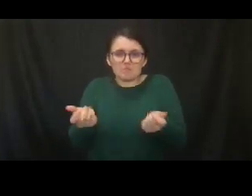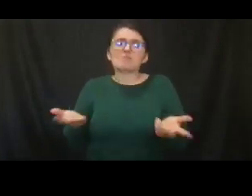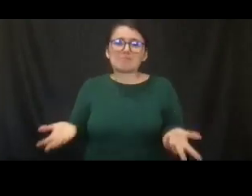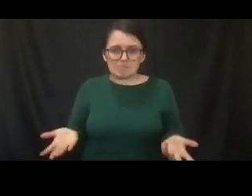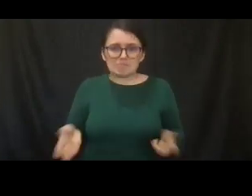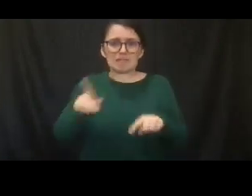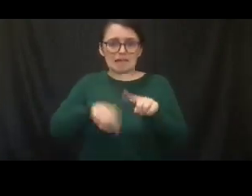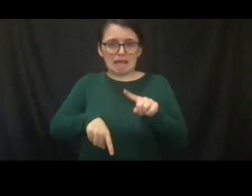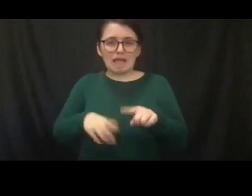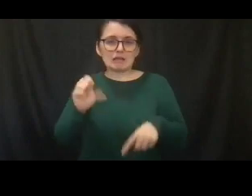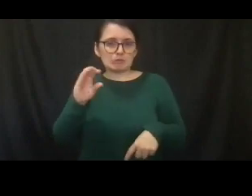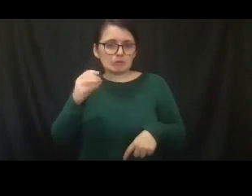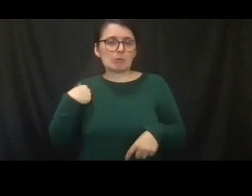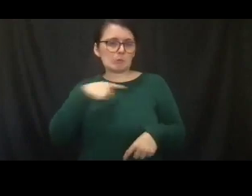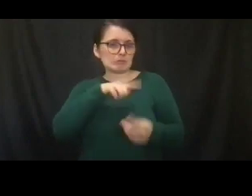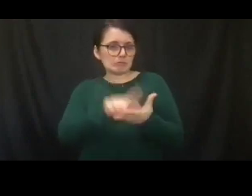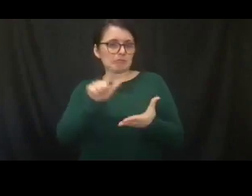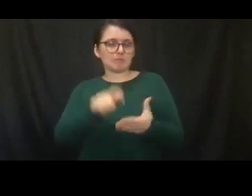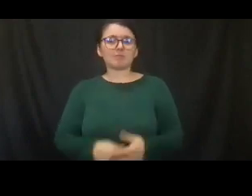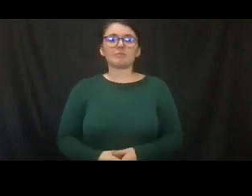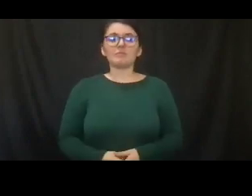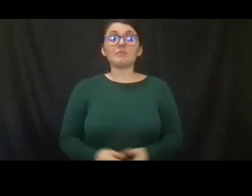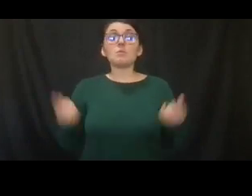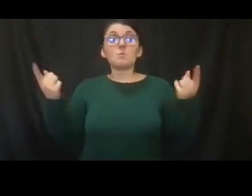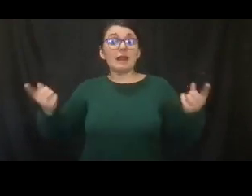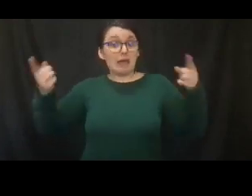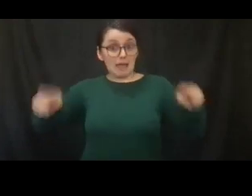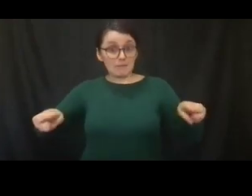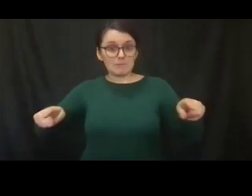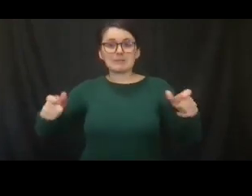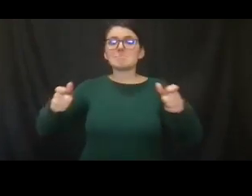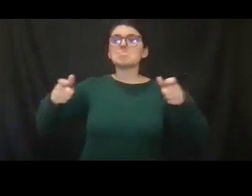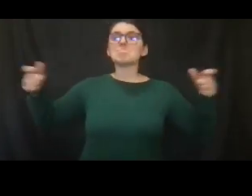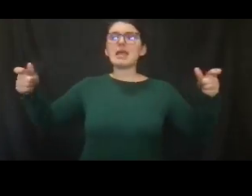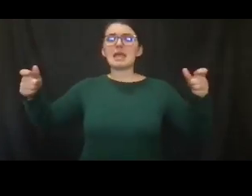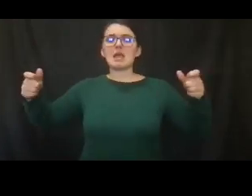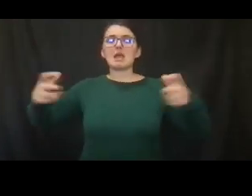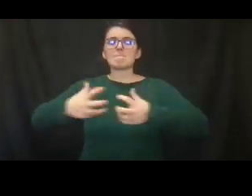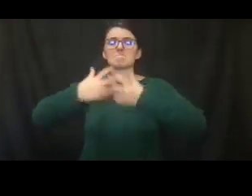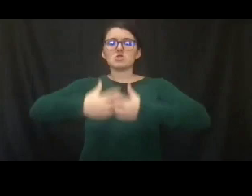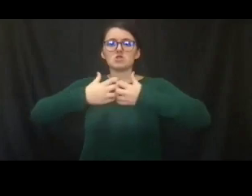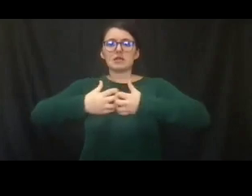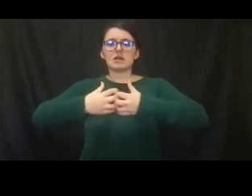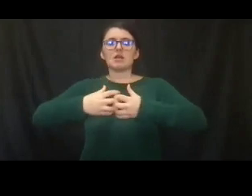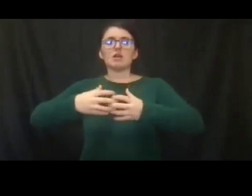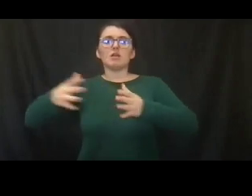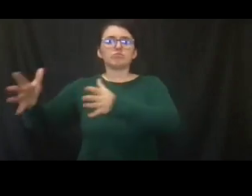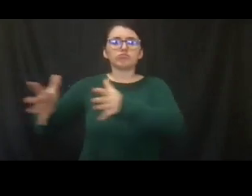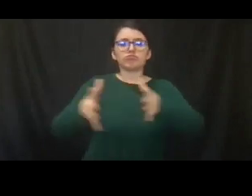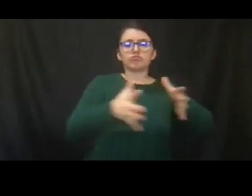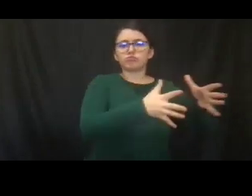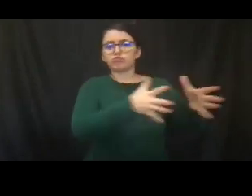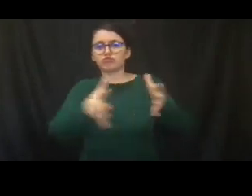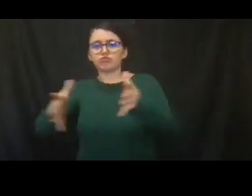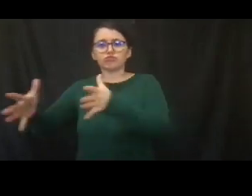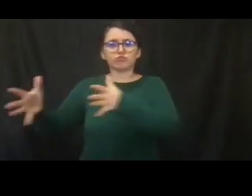what's usually happening is there is a big machine that drives back and forth in the pit all day, and it crunches